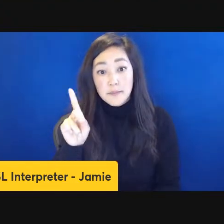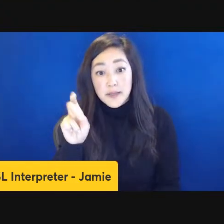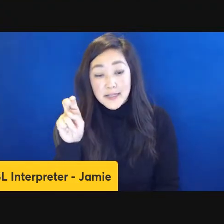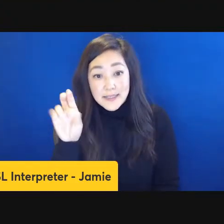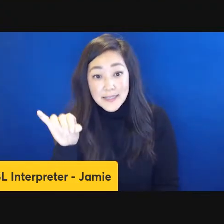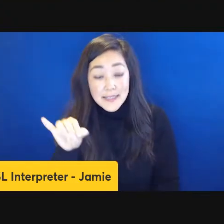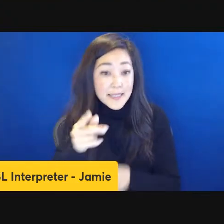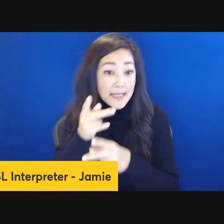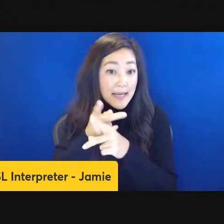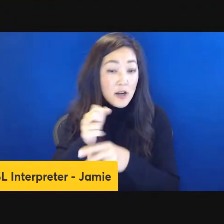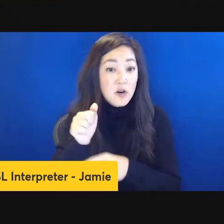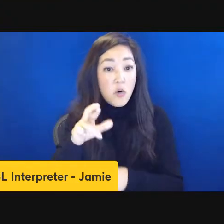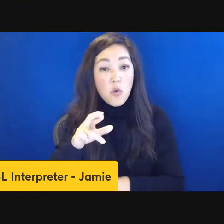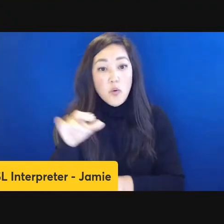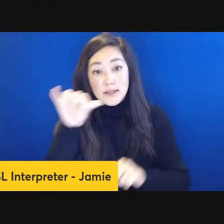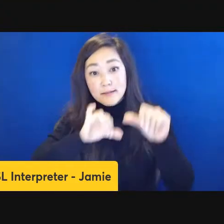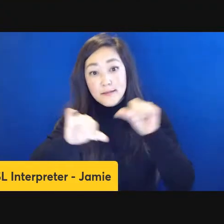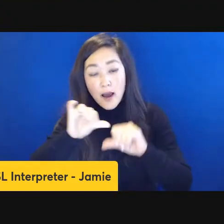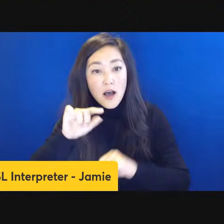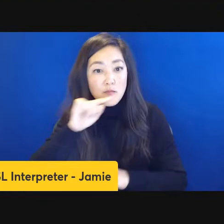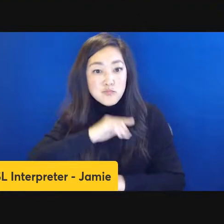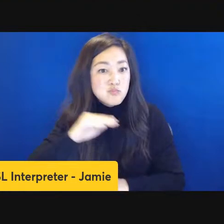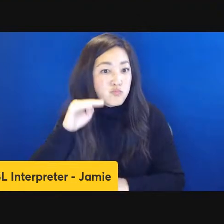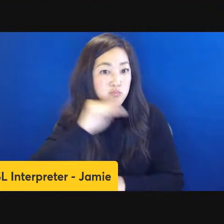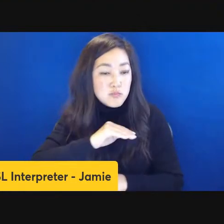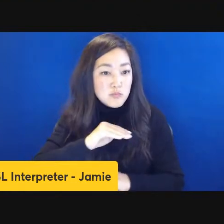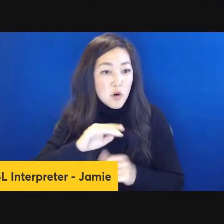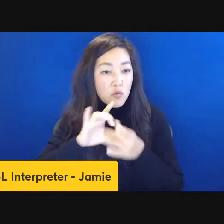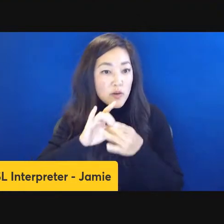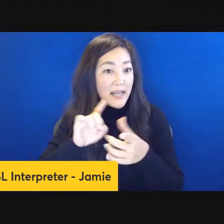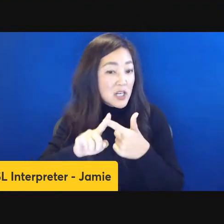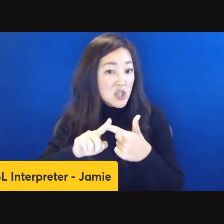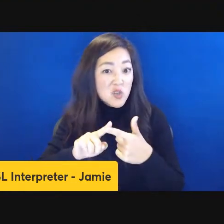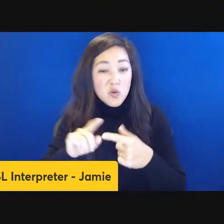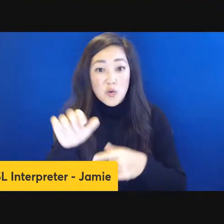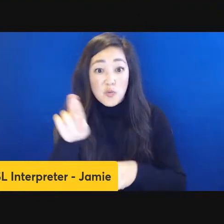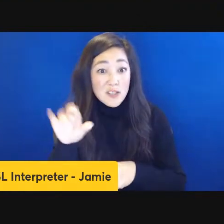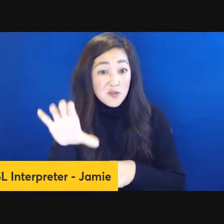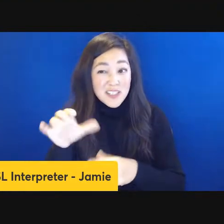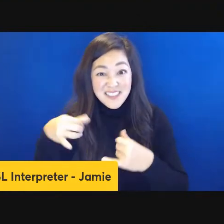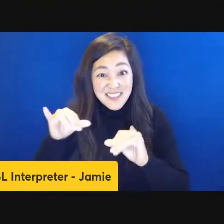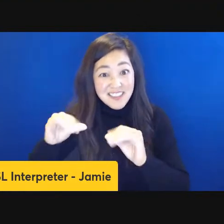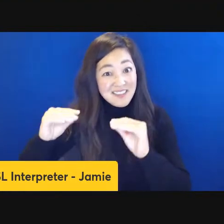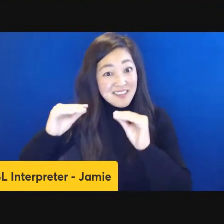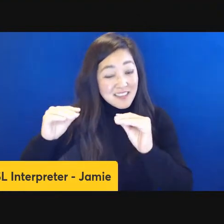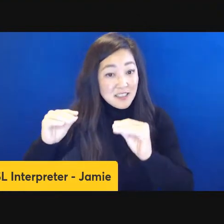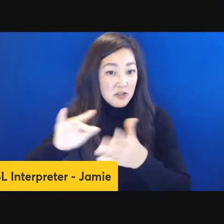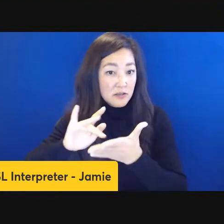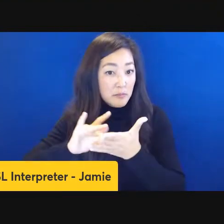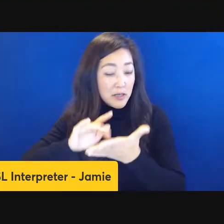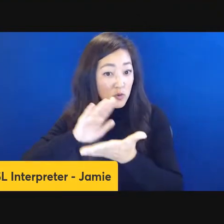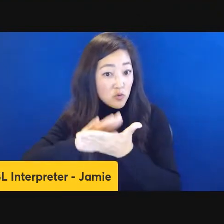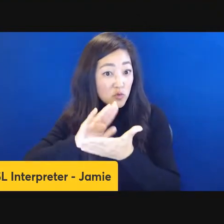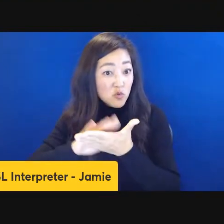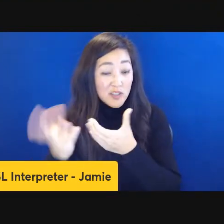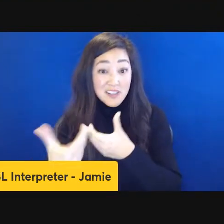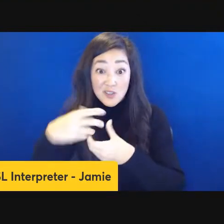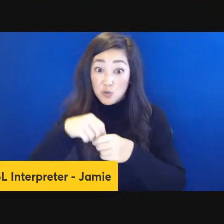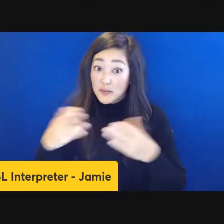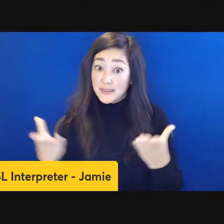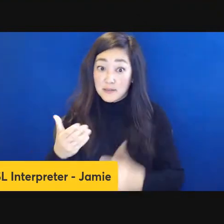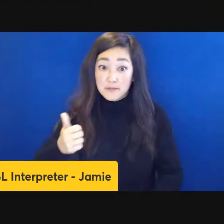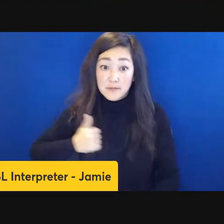scientific myths that are foundational to the practice of race correction are still taught in medical school, including here in